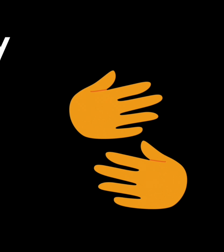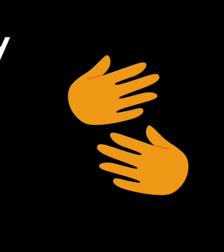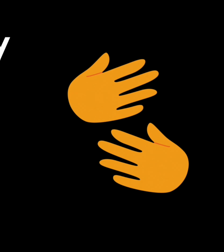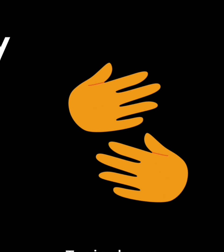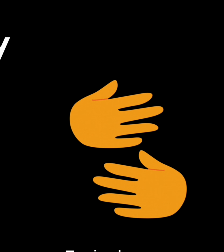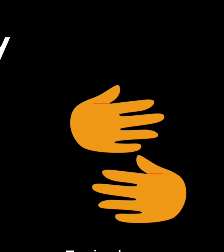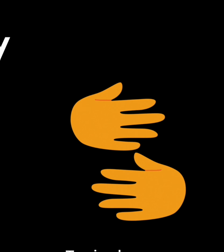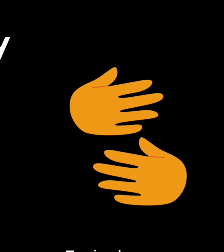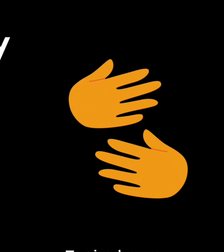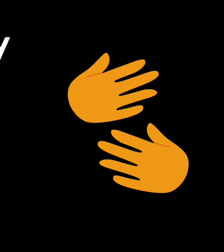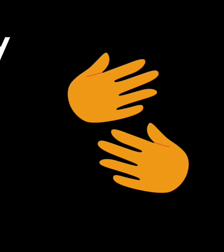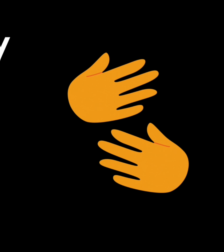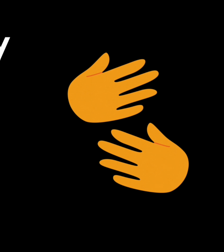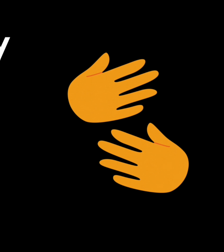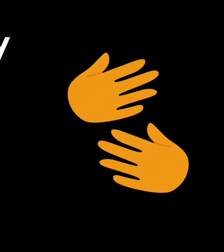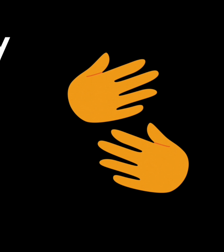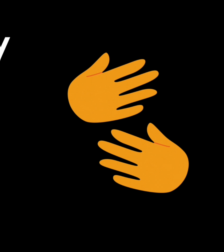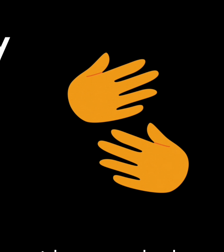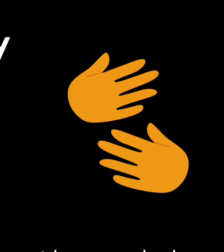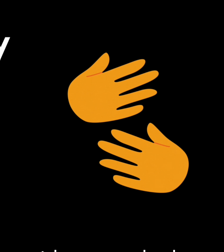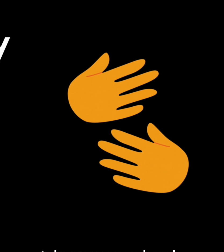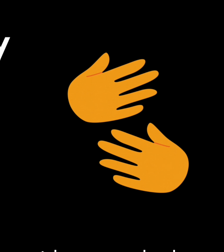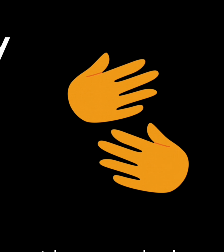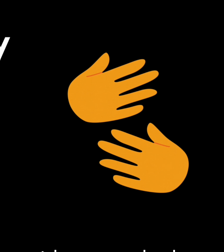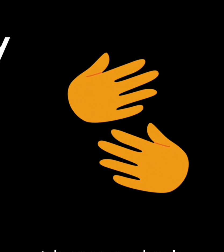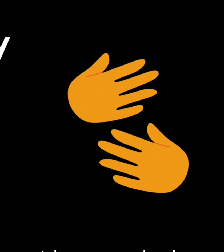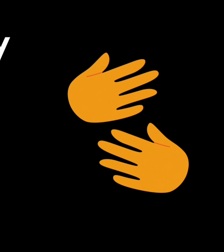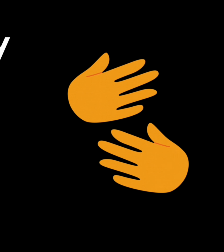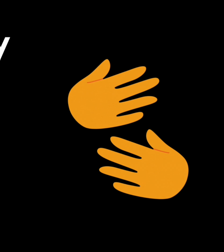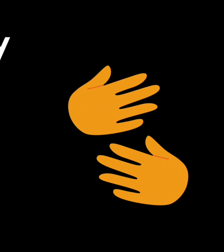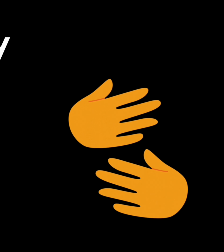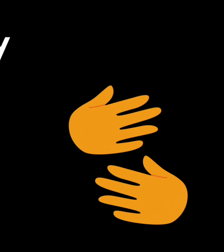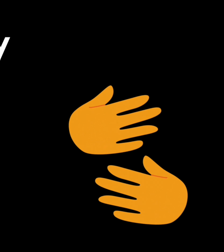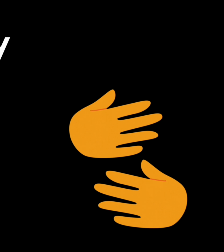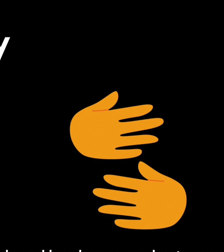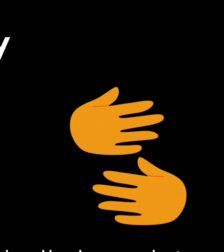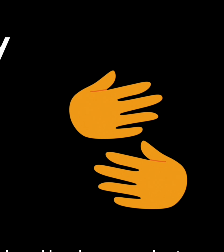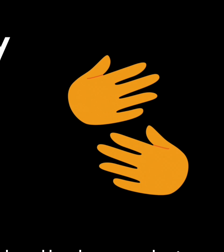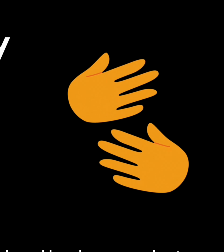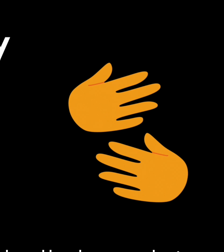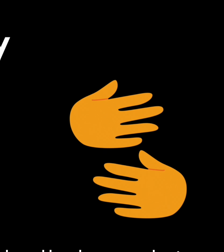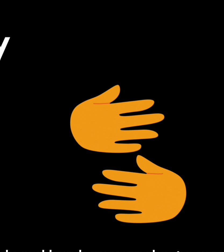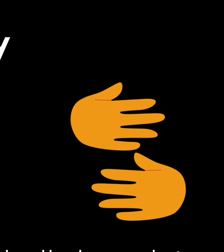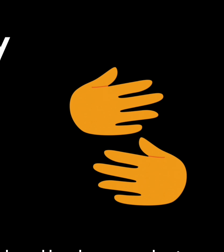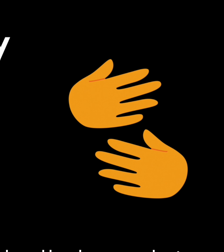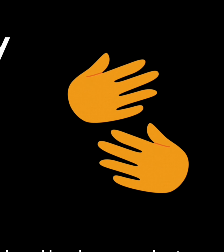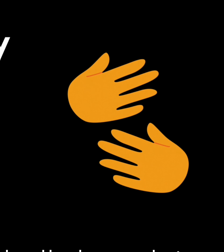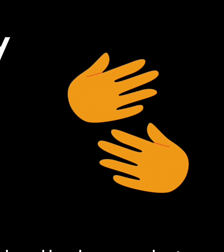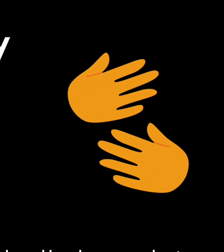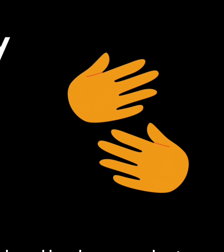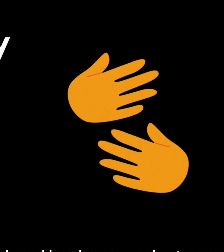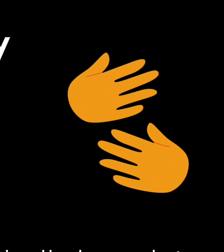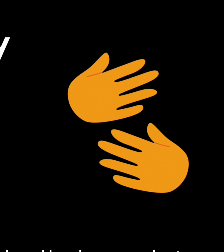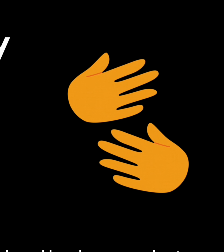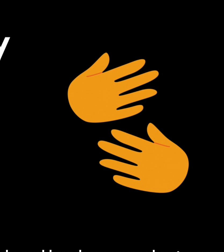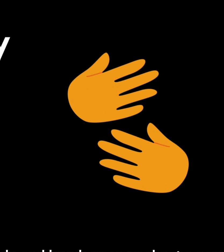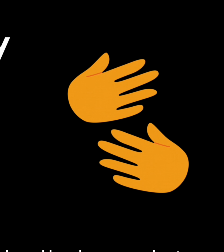To sign happy, take your open hands, or both hands, and brush up your chest a couple of times.